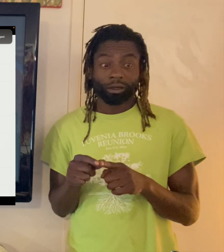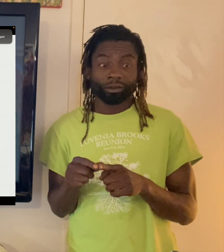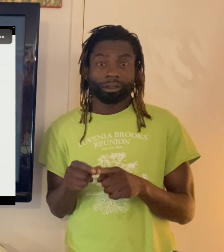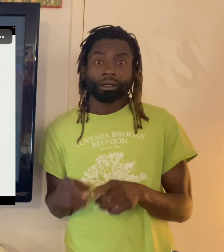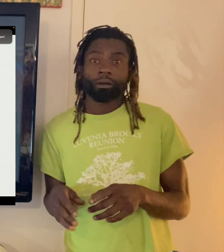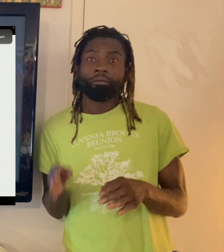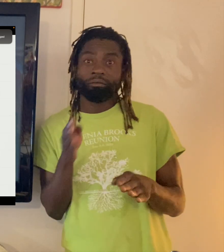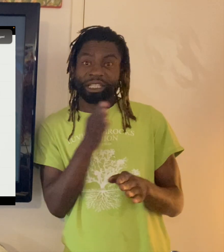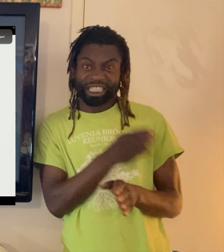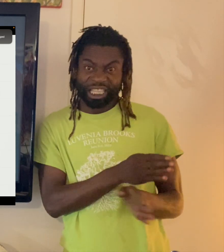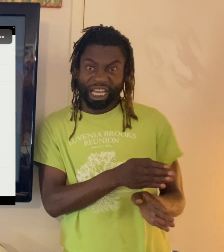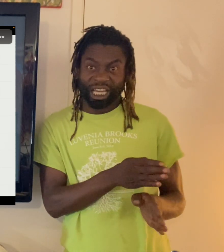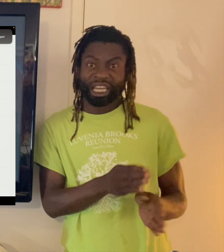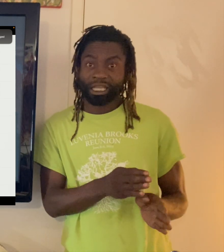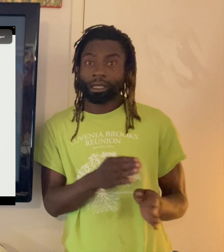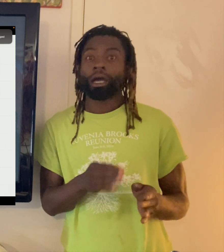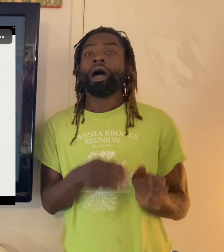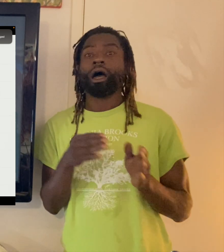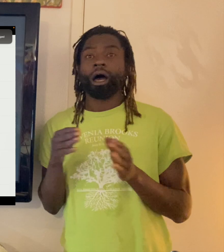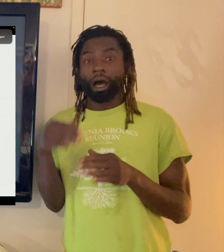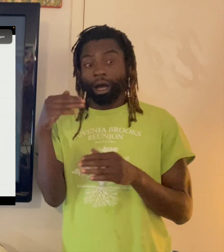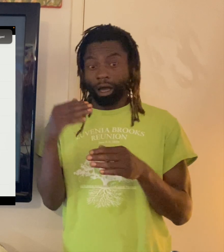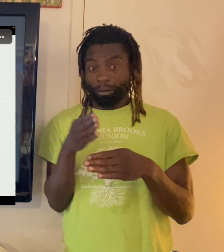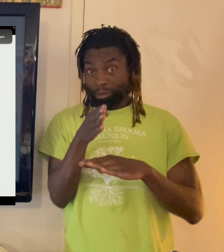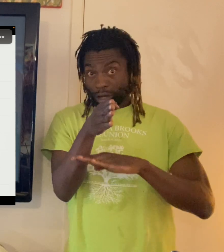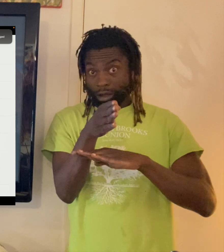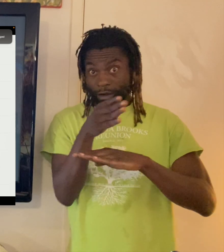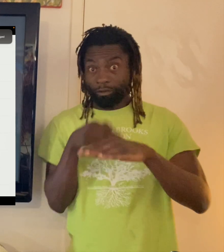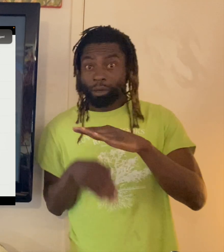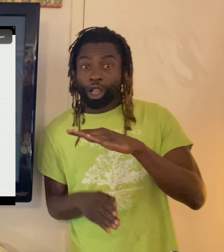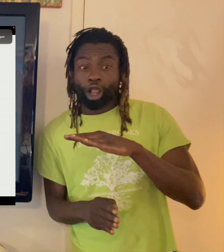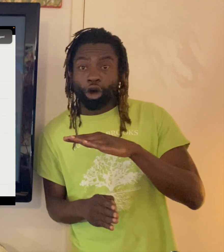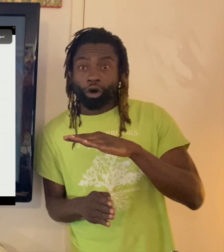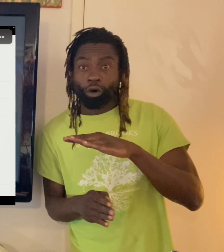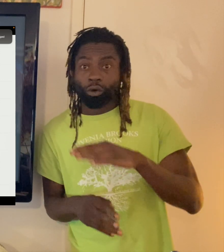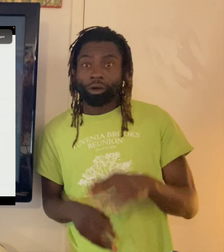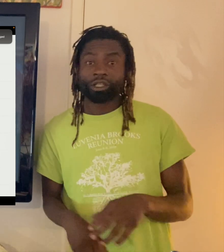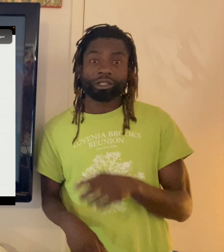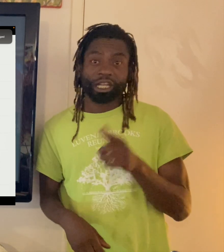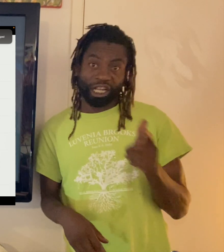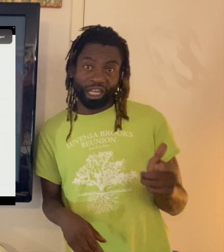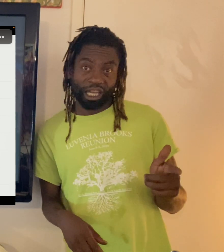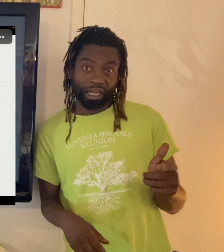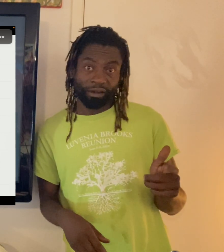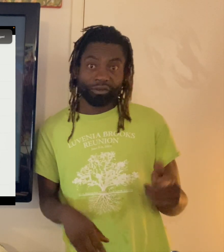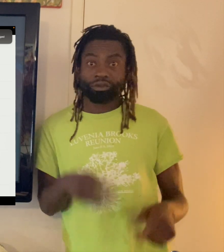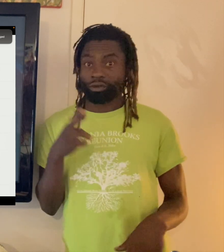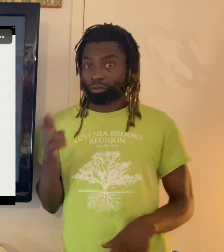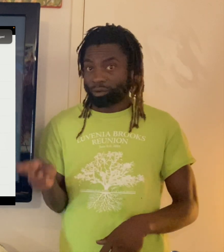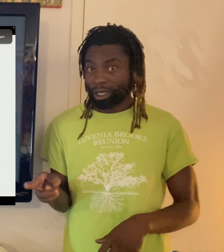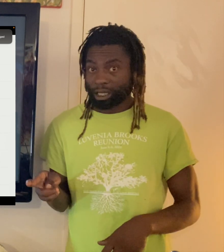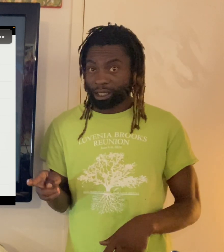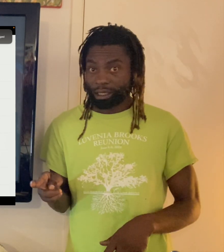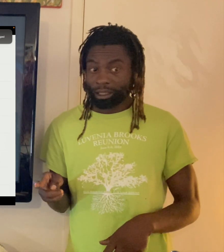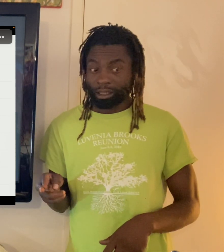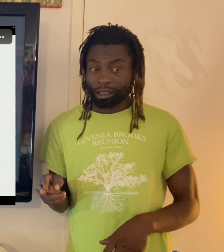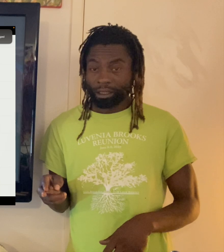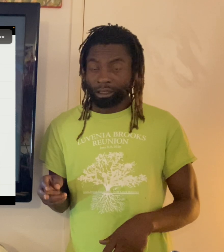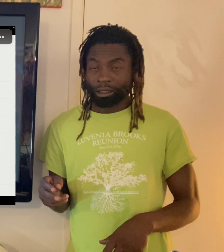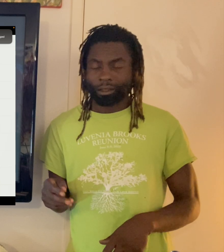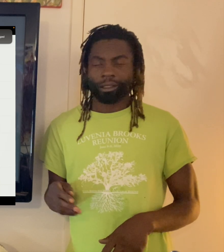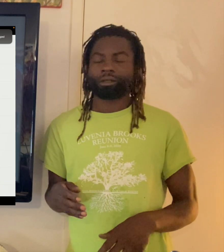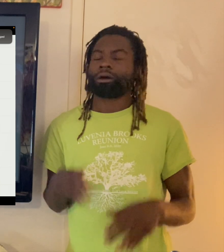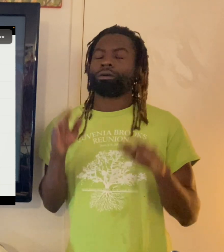beside, above, below, and to the left of, and to the right of, these are